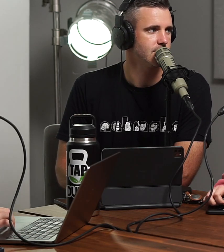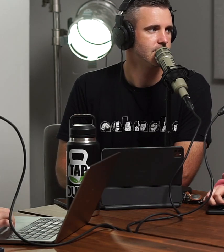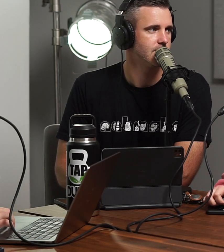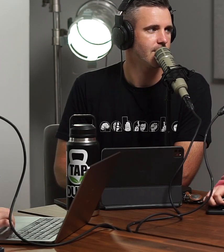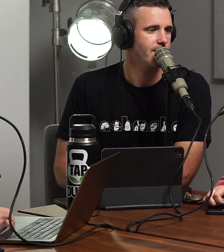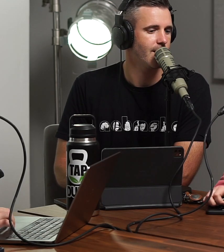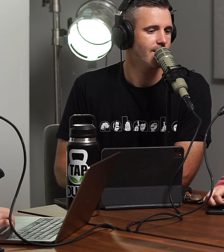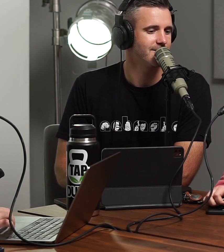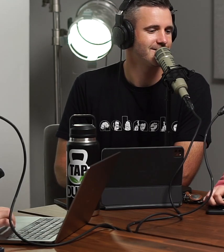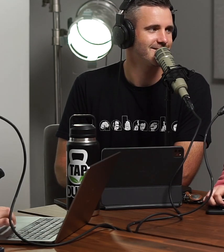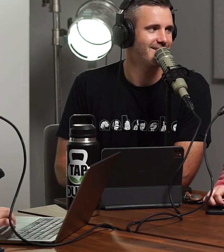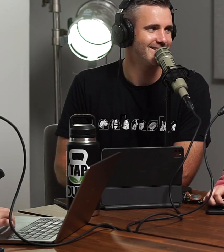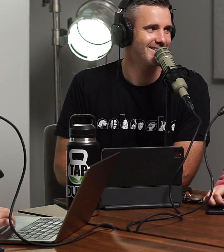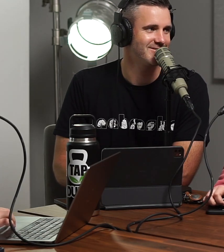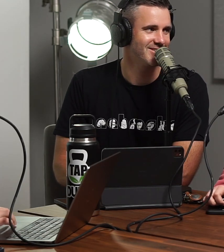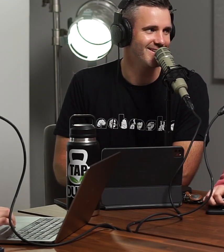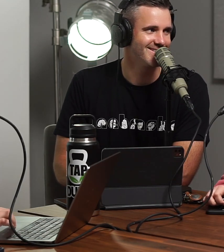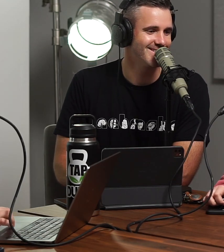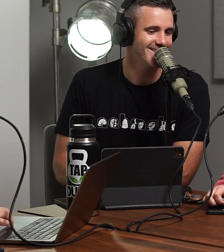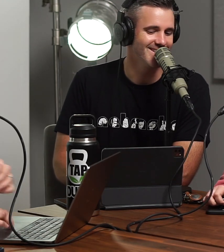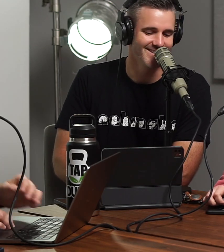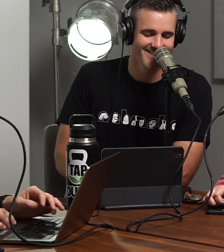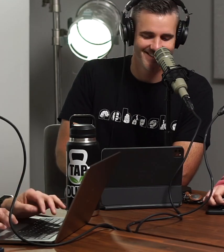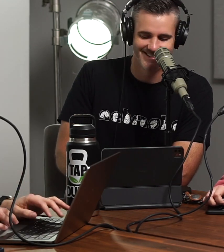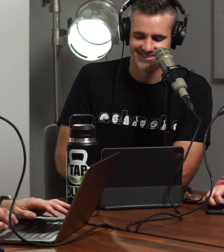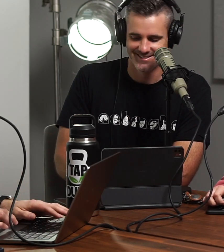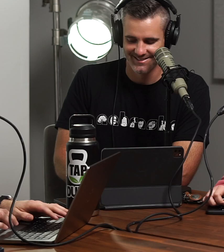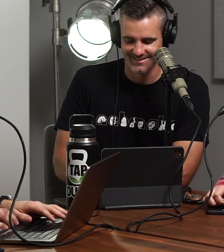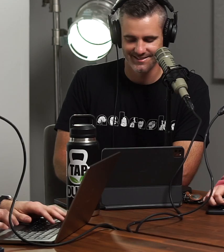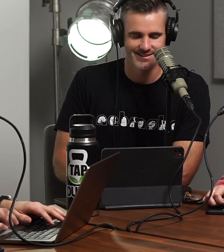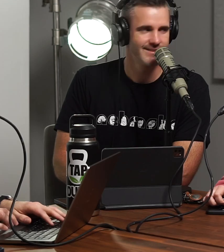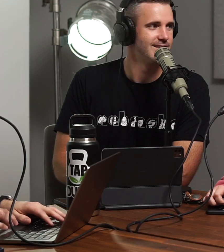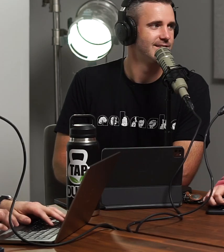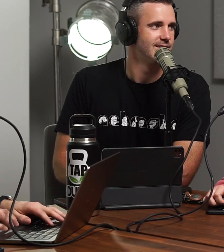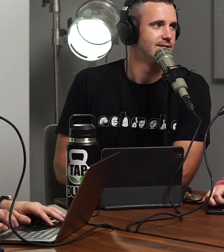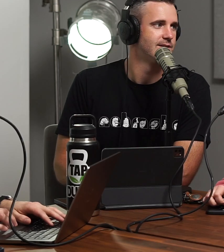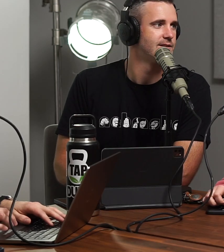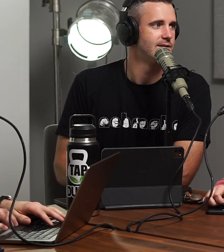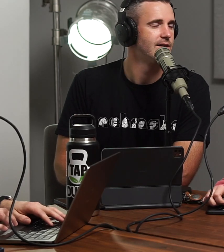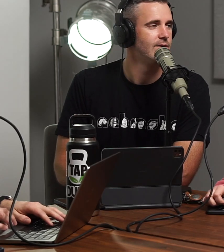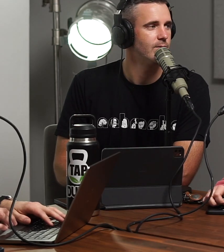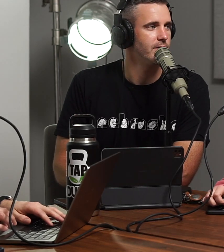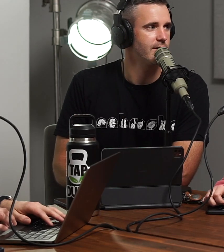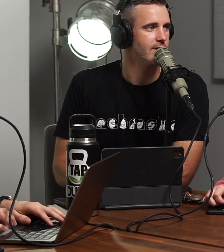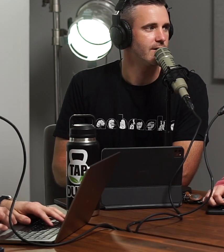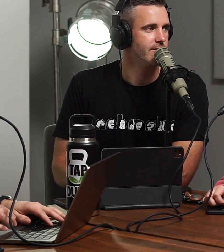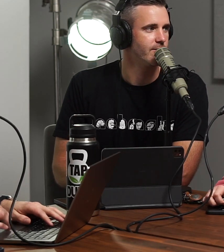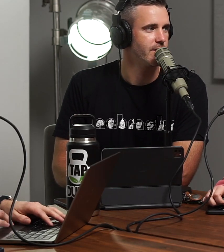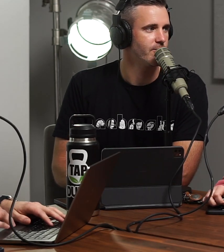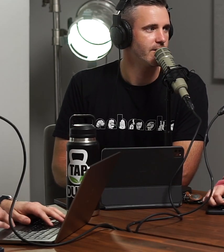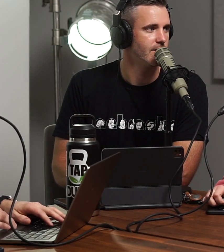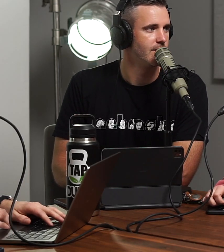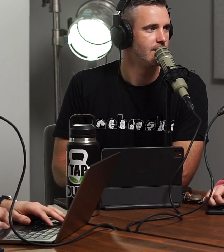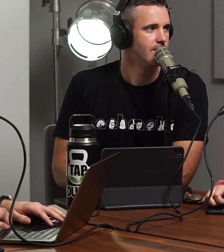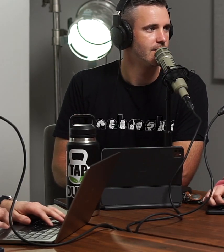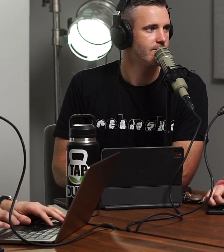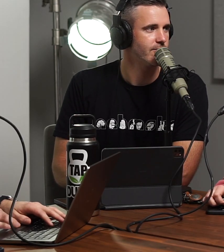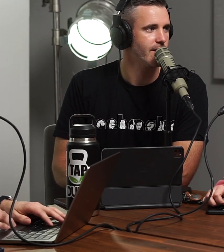at your house i mean i could truly post a picture he is on my window seal we'll be looking on just watching me for that